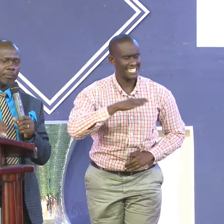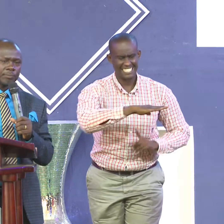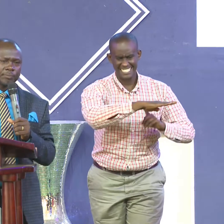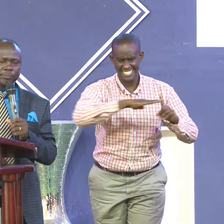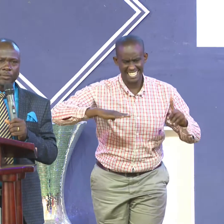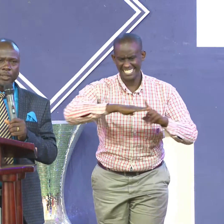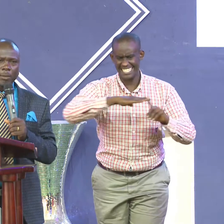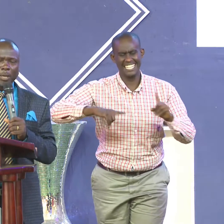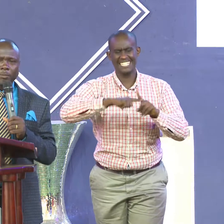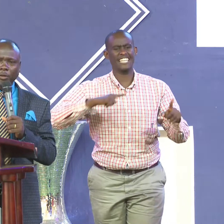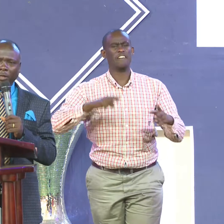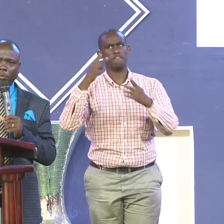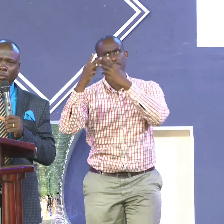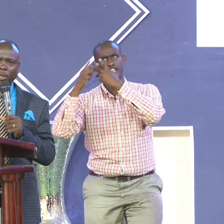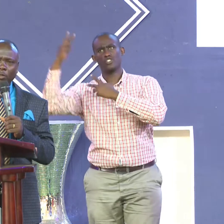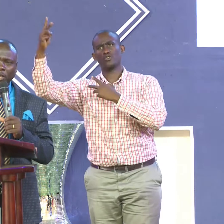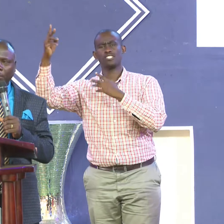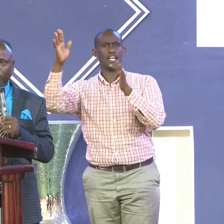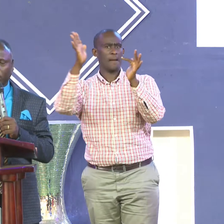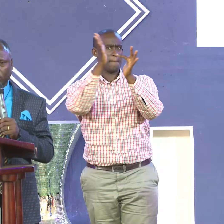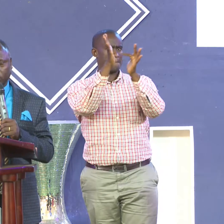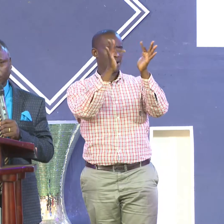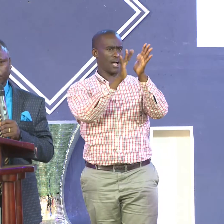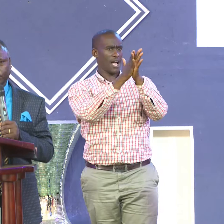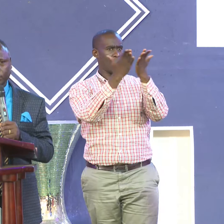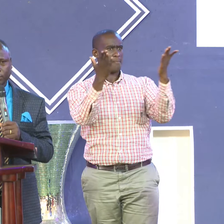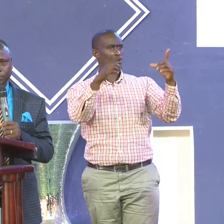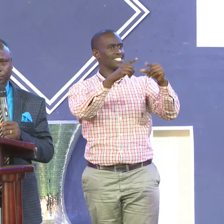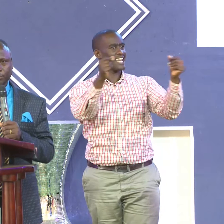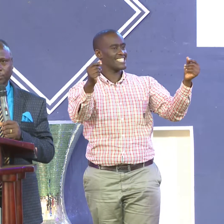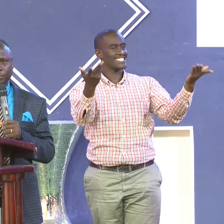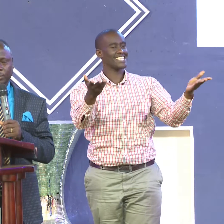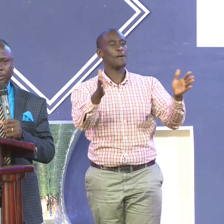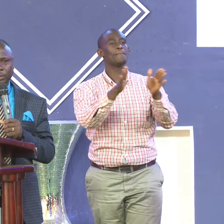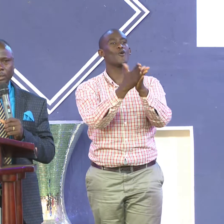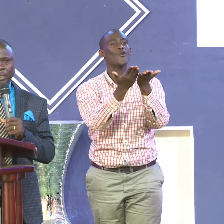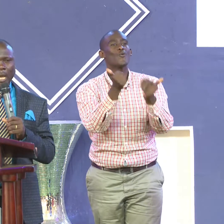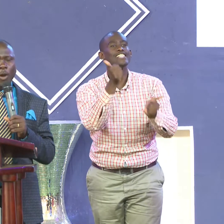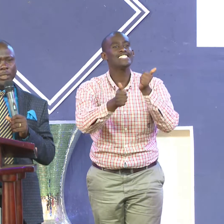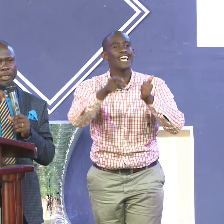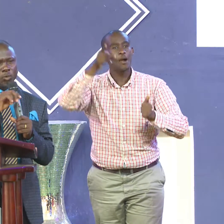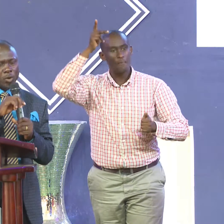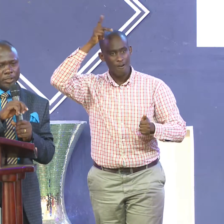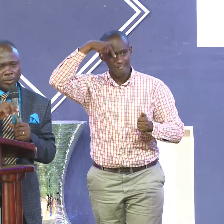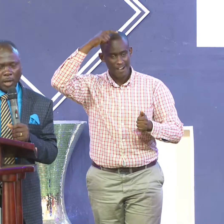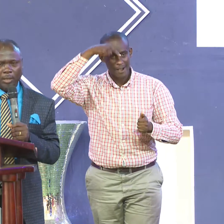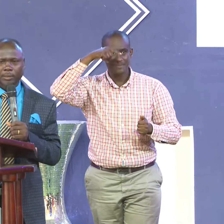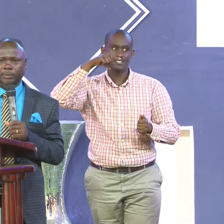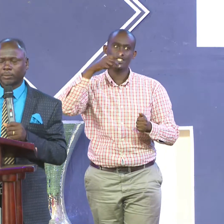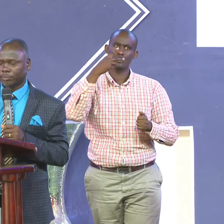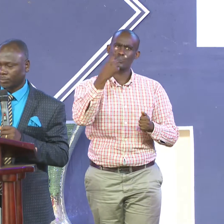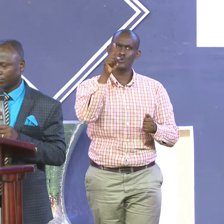okwolesebwa. Visions. Bible yogera mu ngero 23. The Bible says in Proverbs 4:23. Awatali